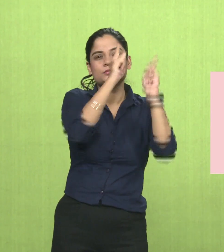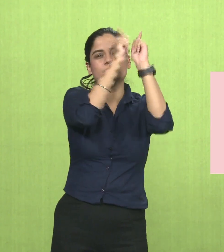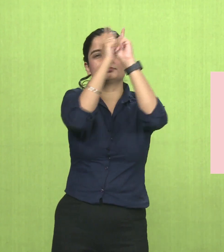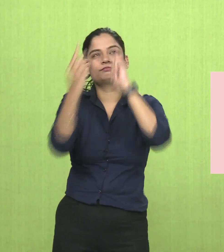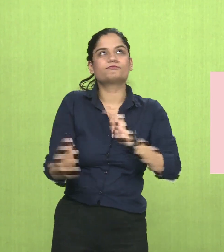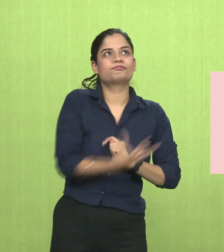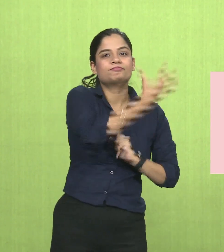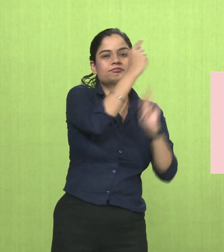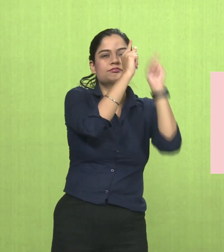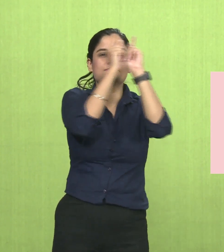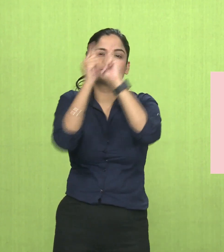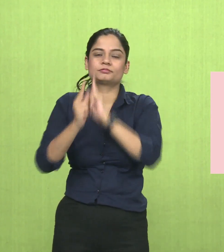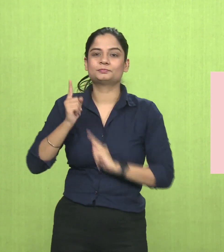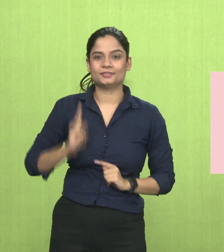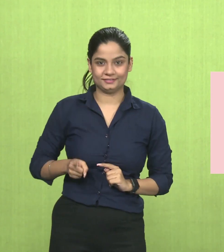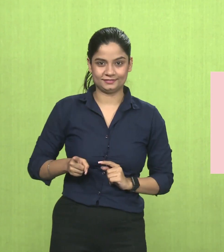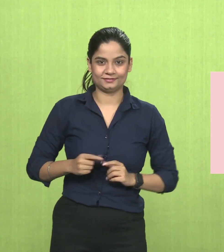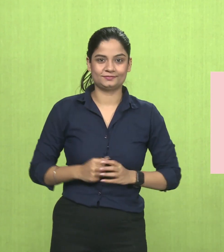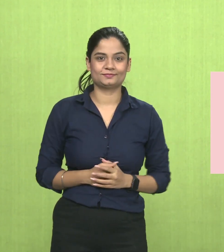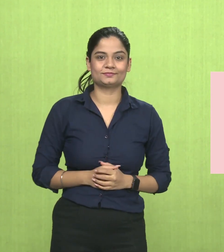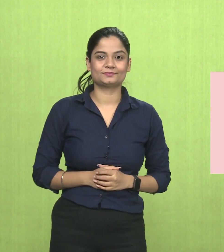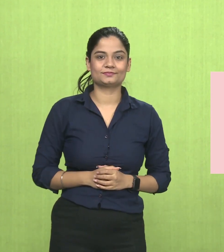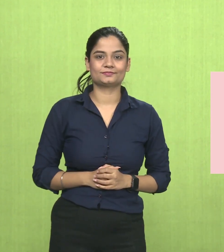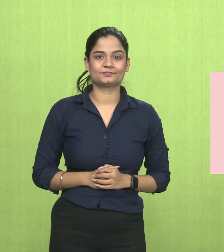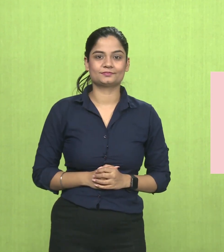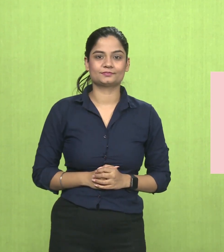frequent meals of 2 hours.